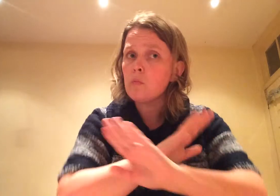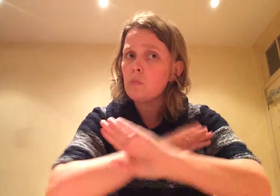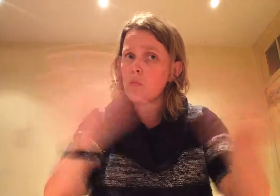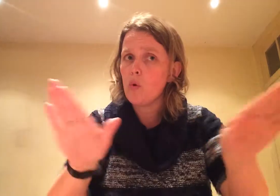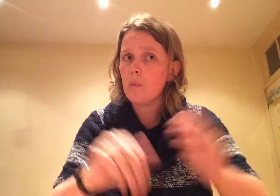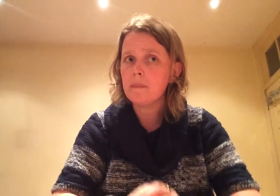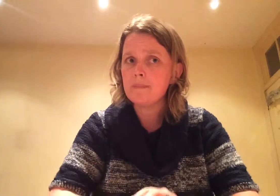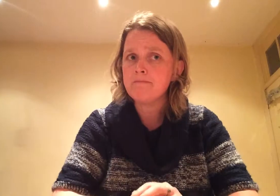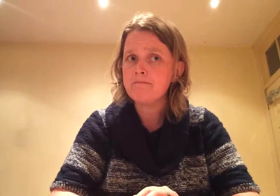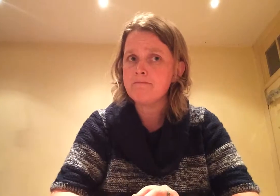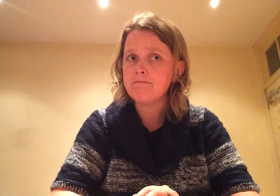No.